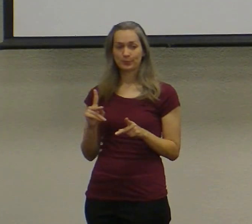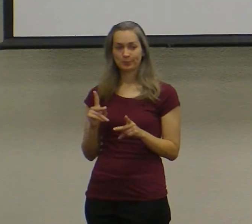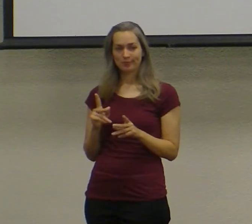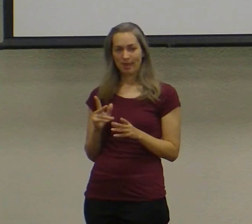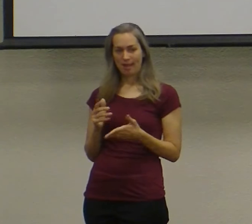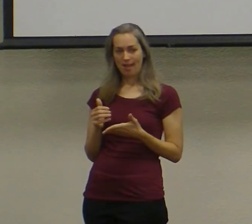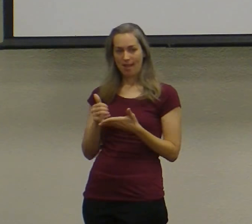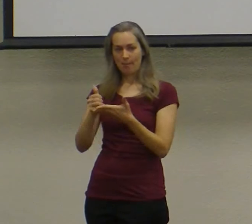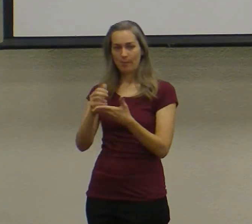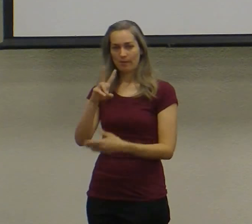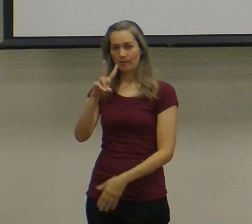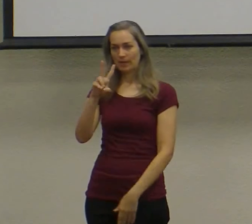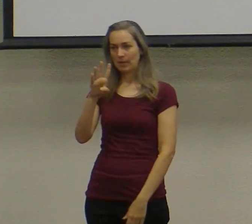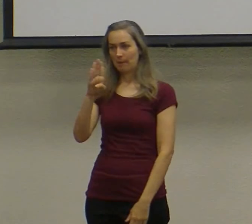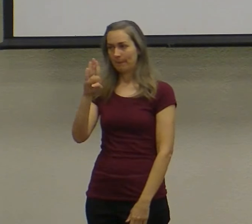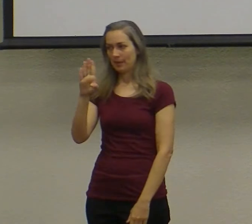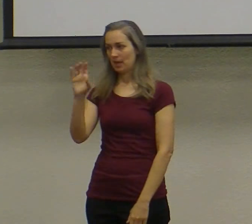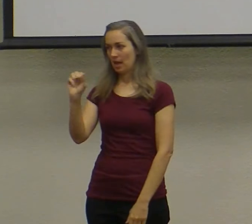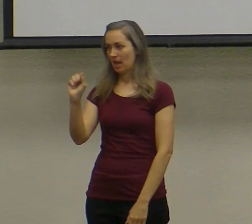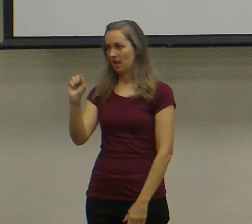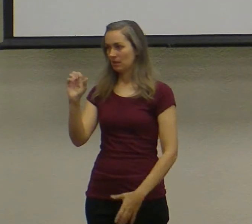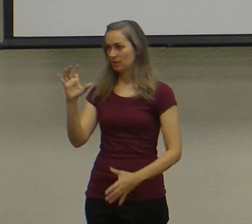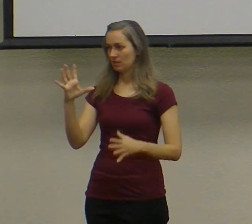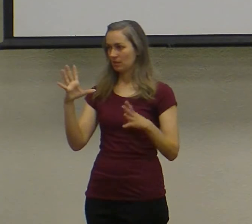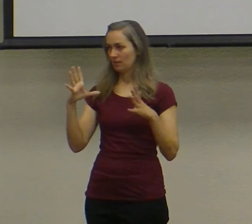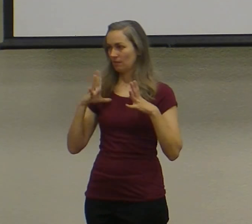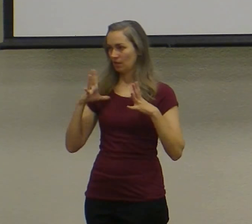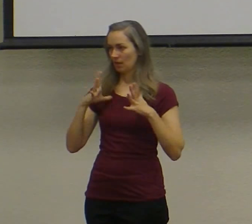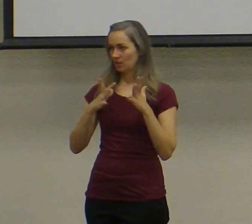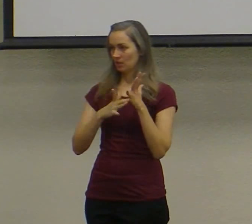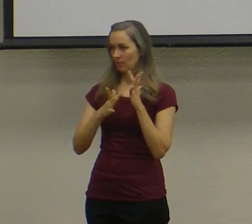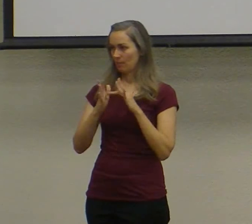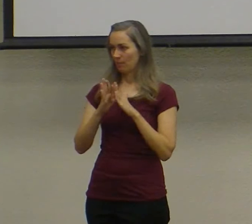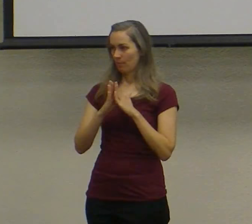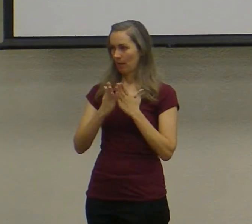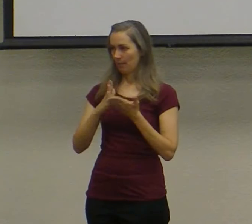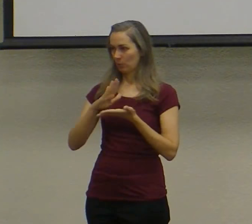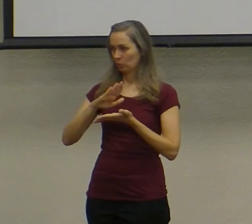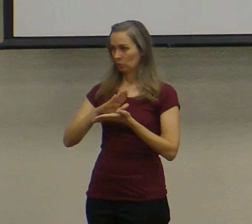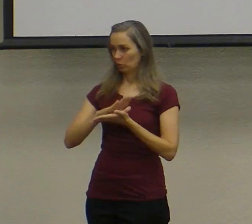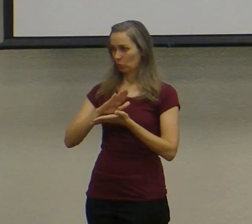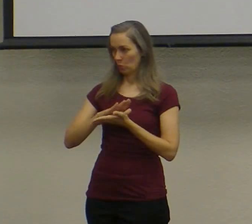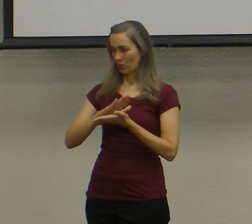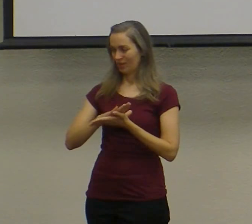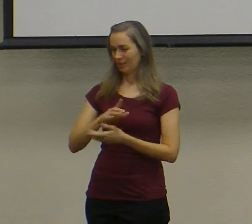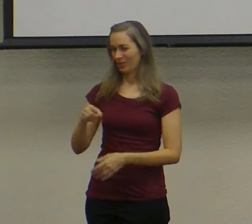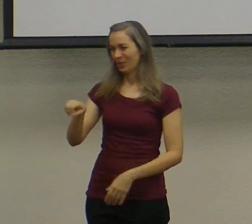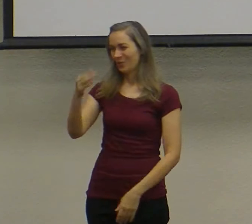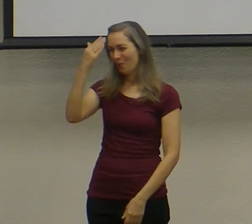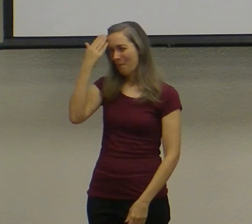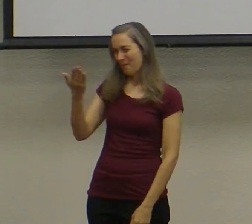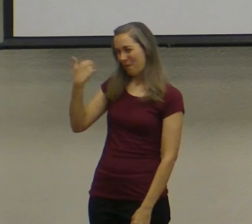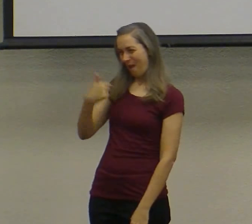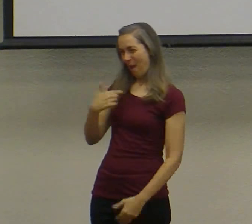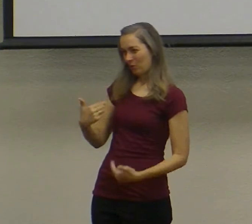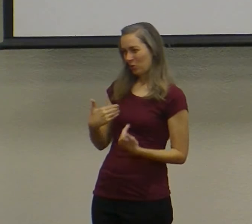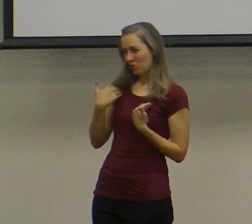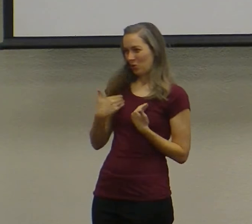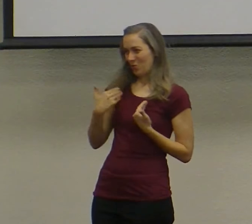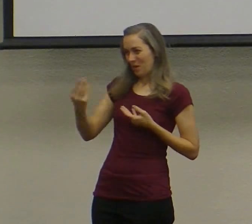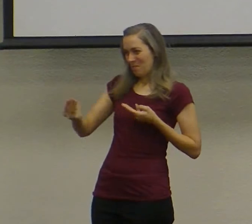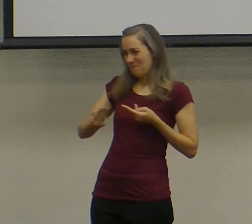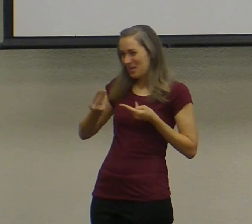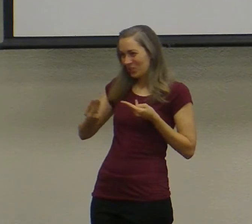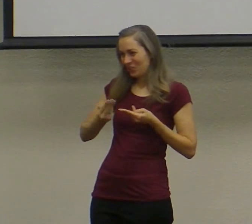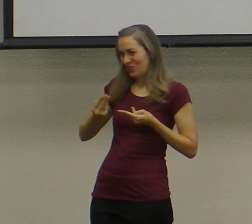vacation Bible school. And for those of you that know me from my time as a youth minister and before, you know that I really, really